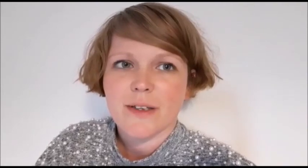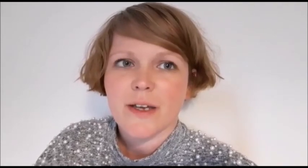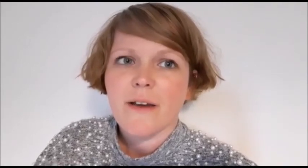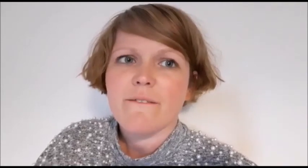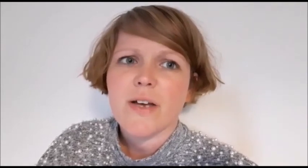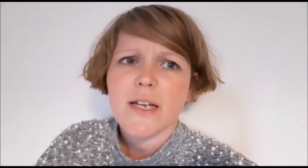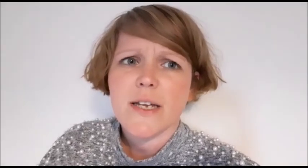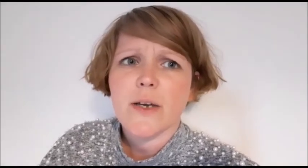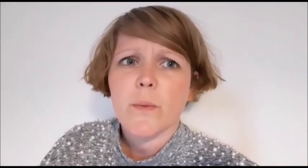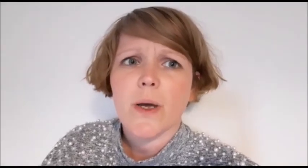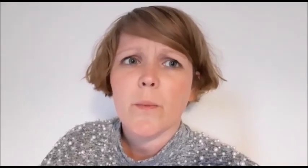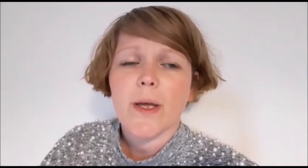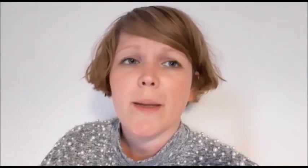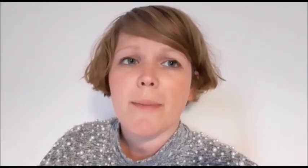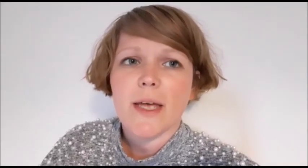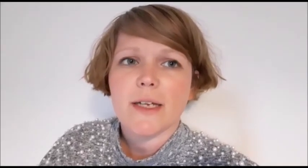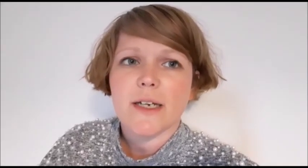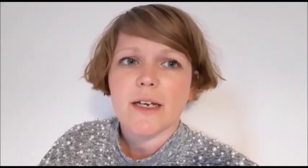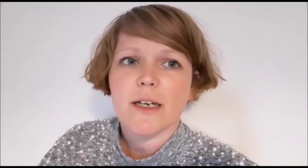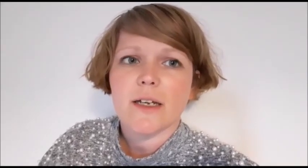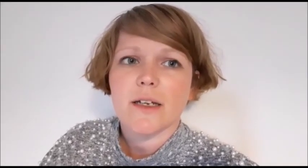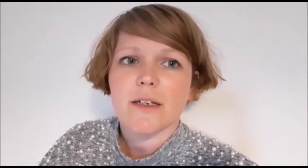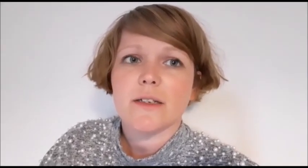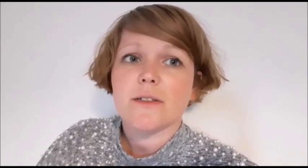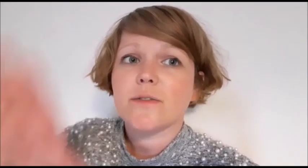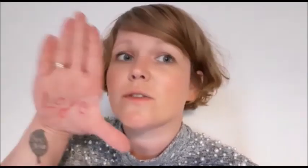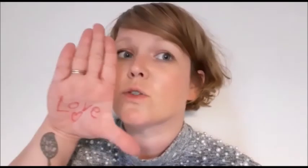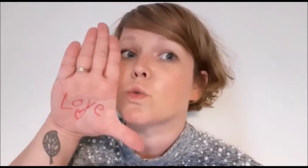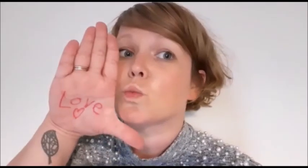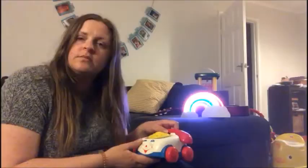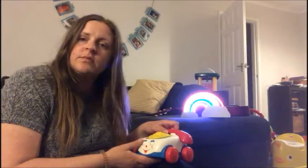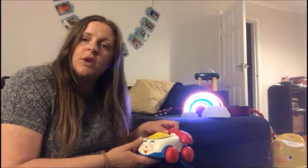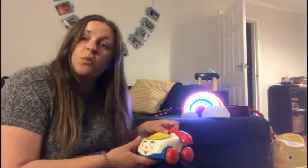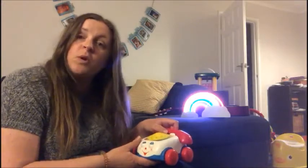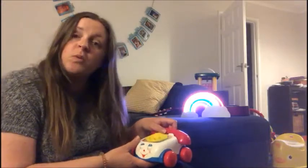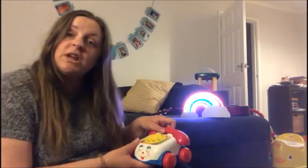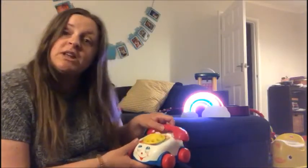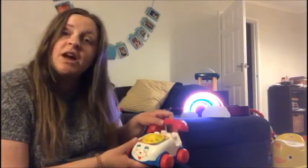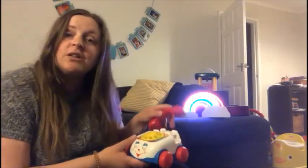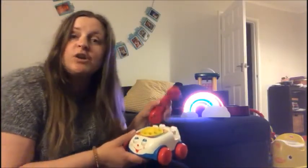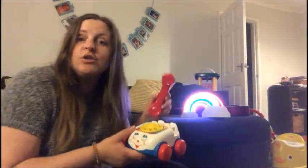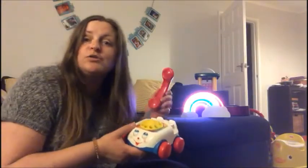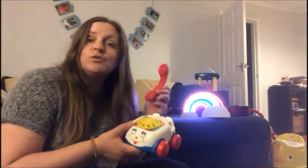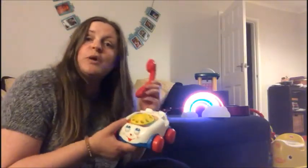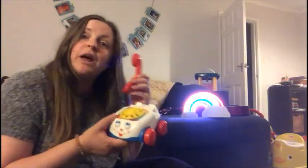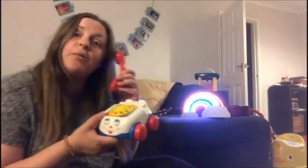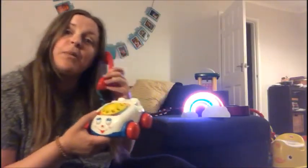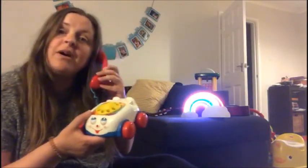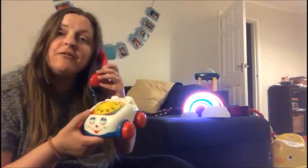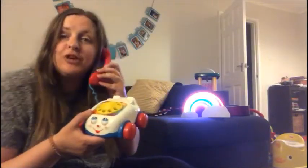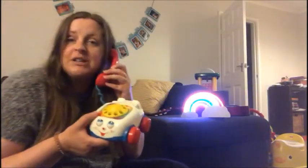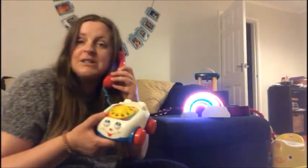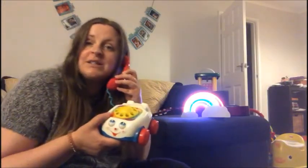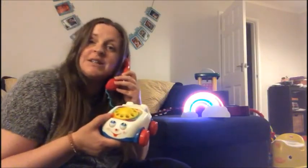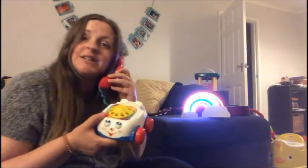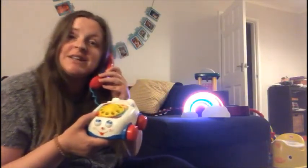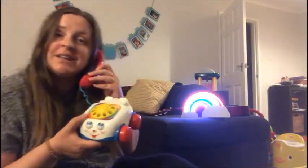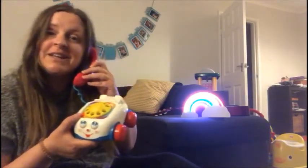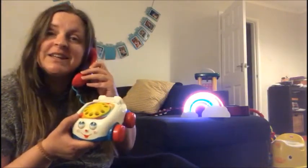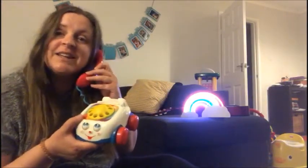Find out what we're made of when we are called to help our friends in need.